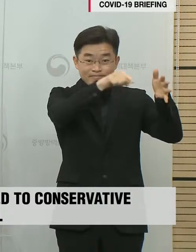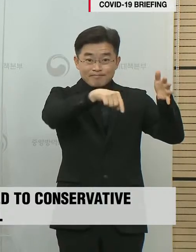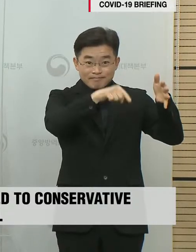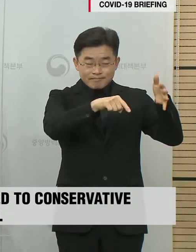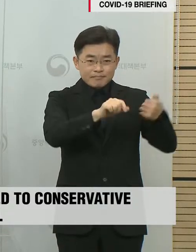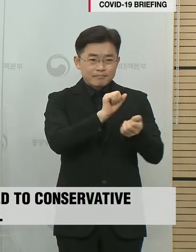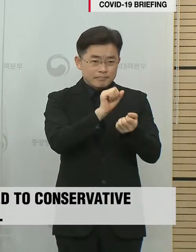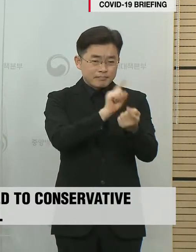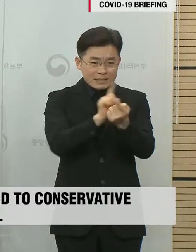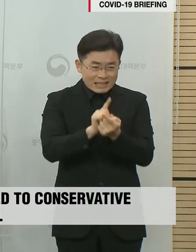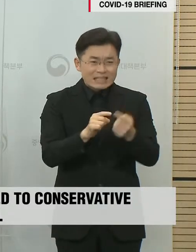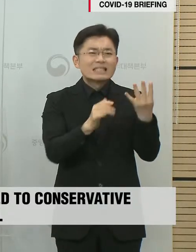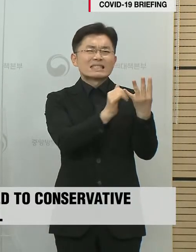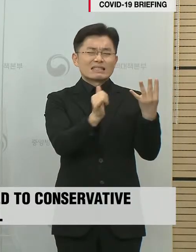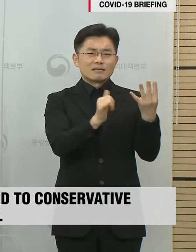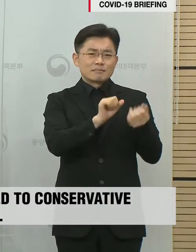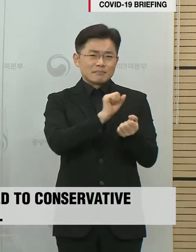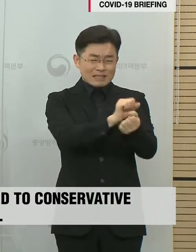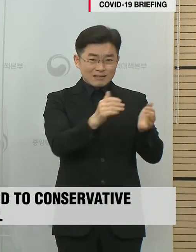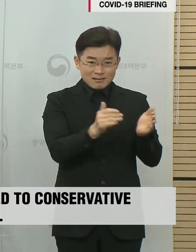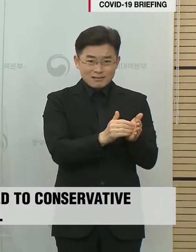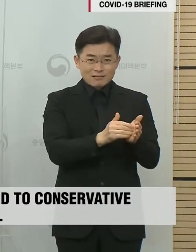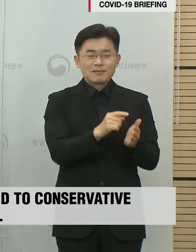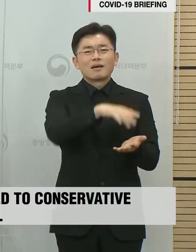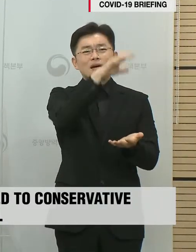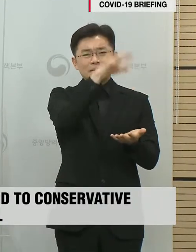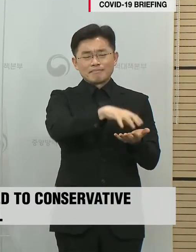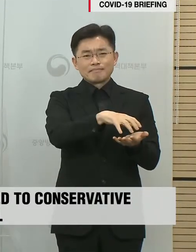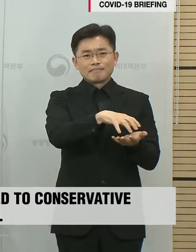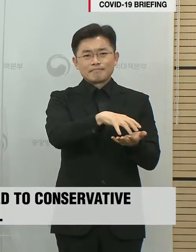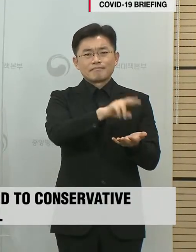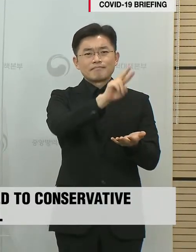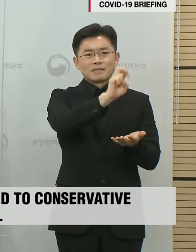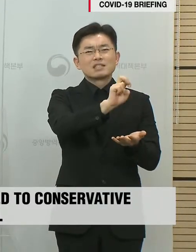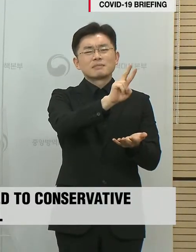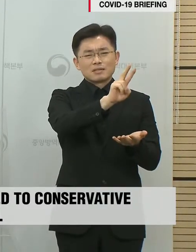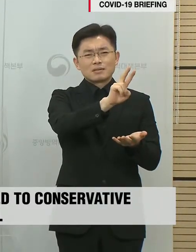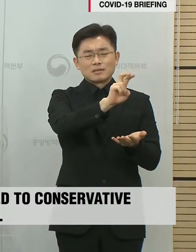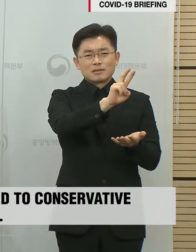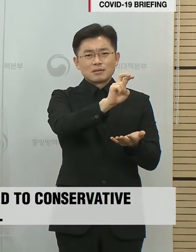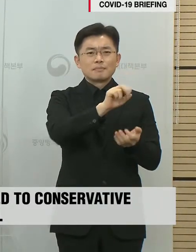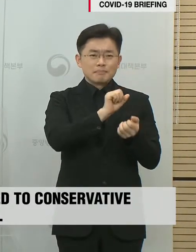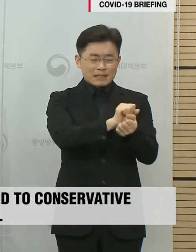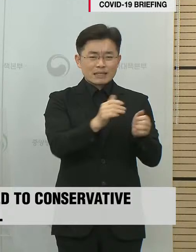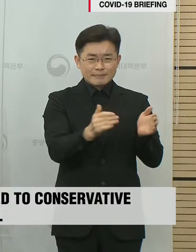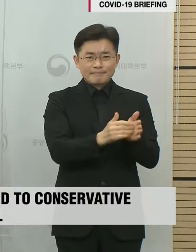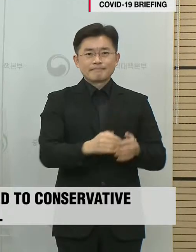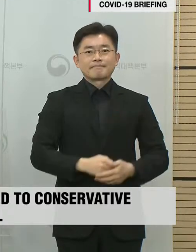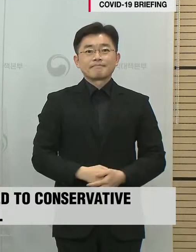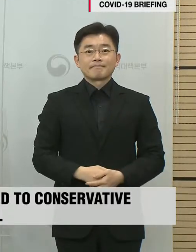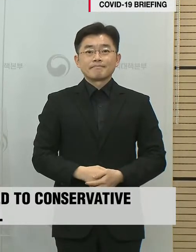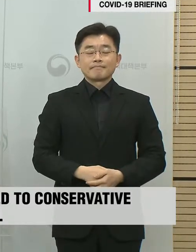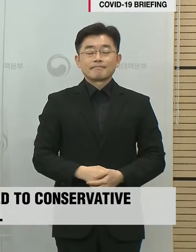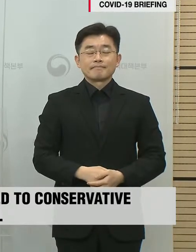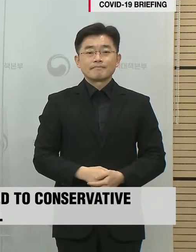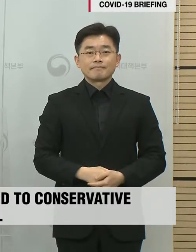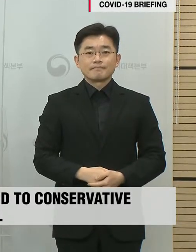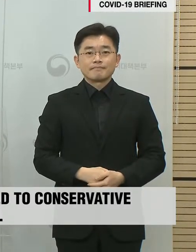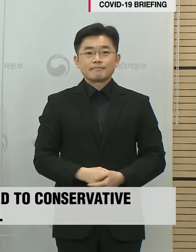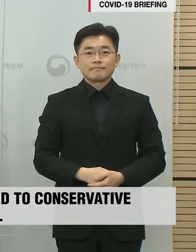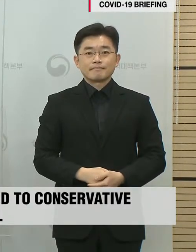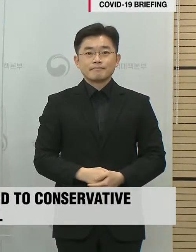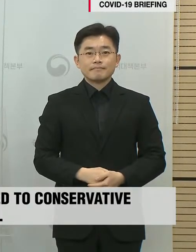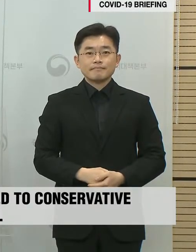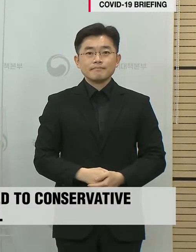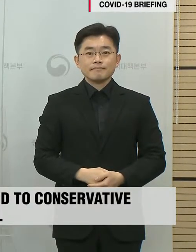BF Mobile Telemarketing Call Center in Gangdong-gu District, Seoul City, we have 4 additional cases being confirmed. We have 22 cases being